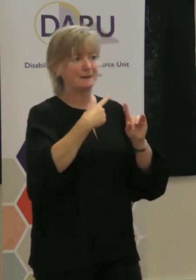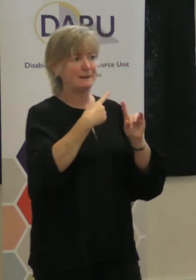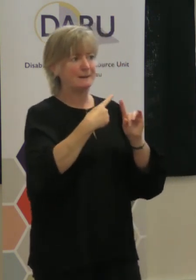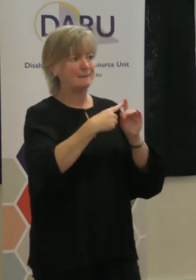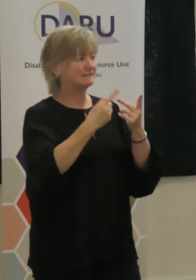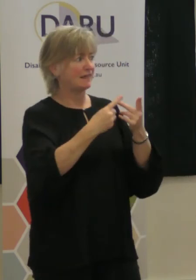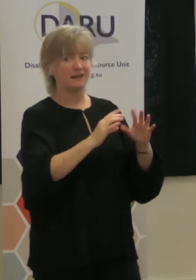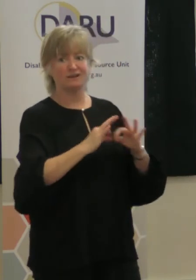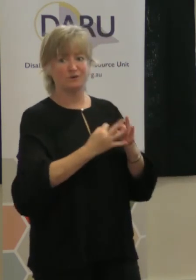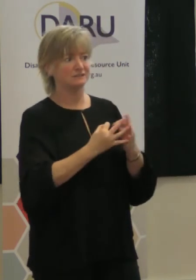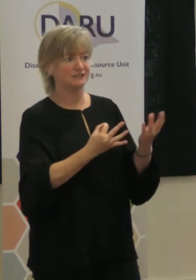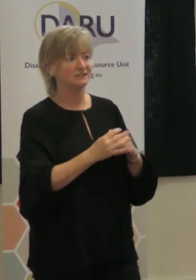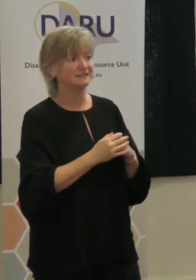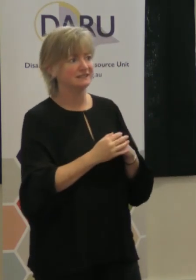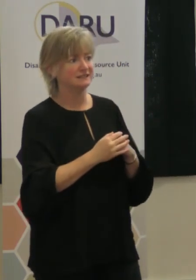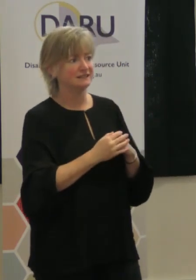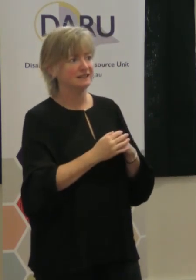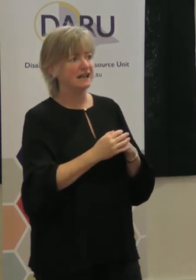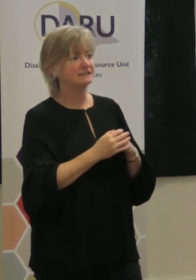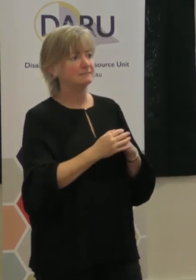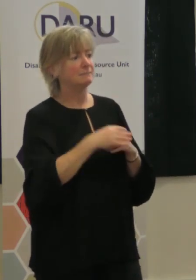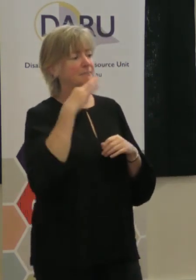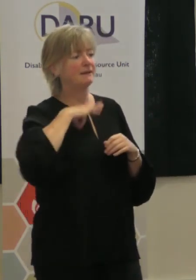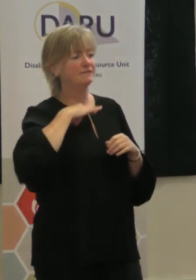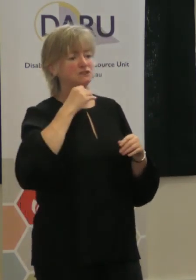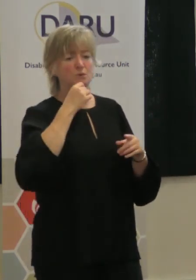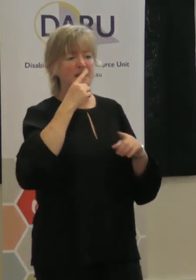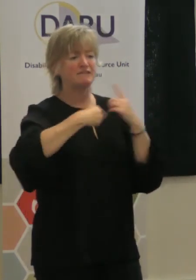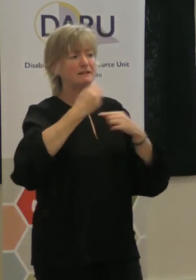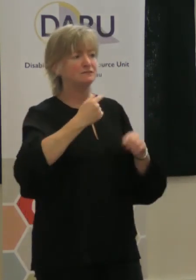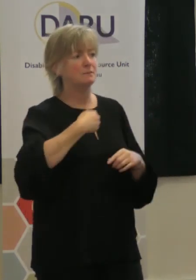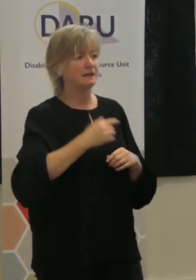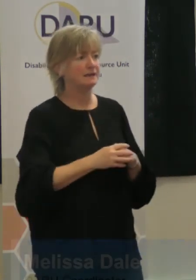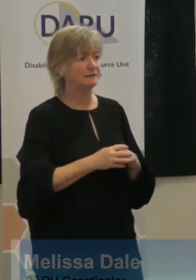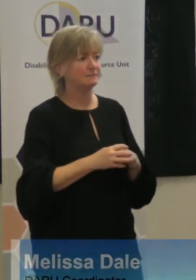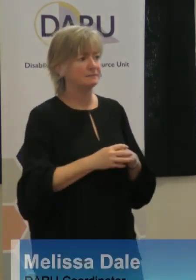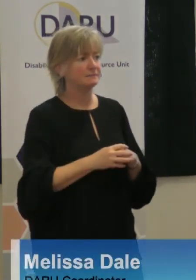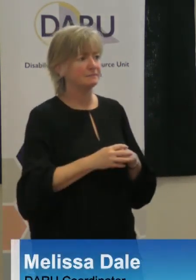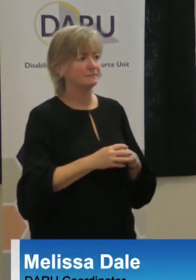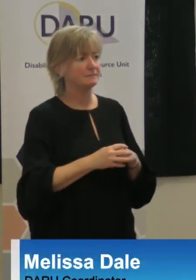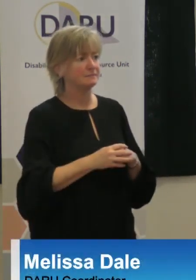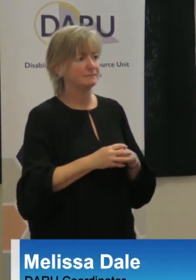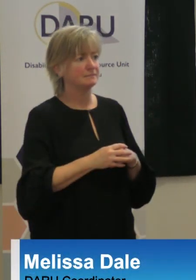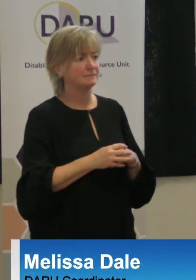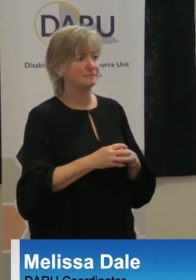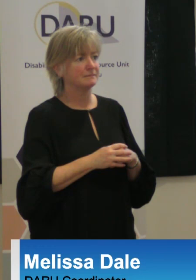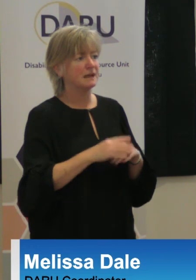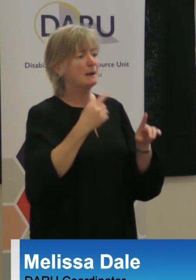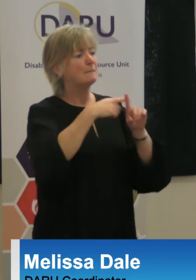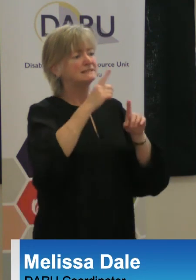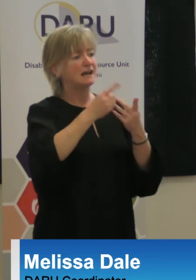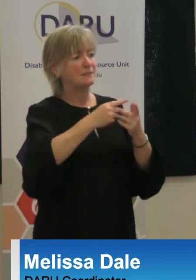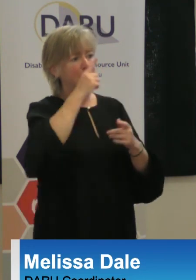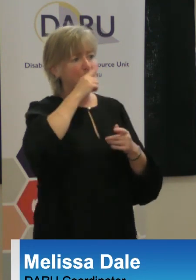myself. It will be very beneficial for myself. Yeah, all the resources. I know actually. I would